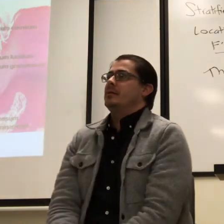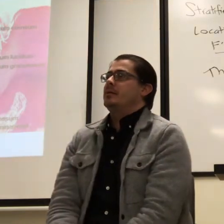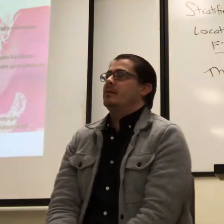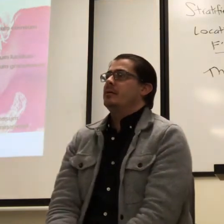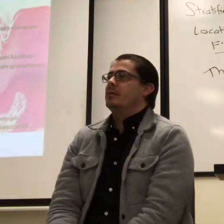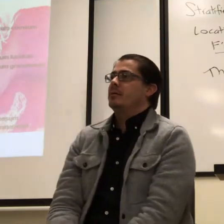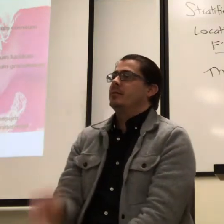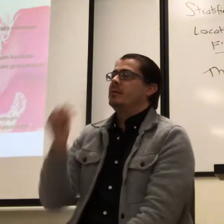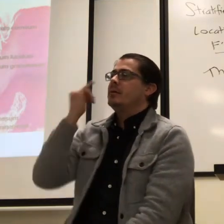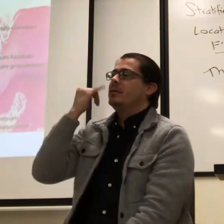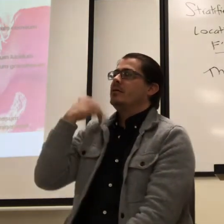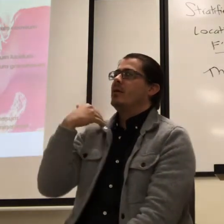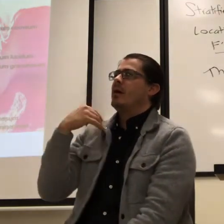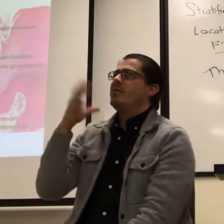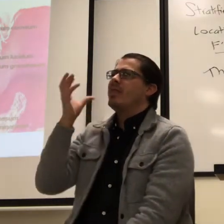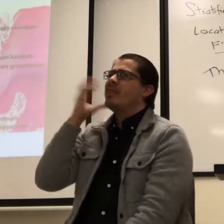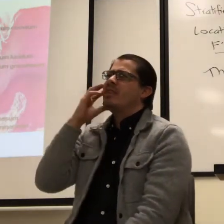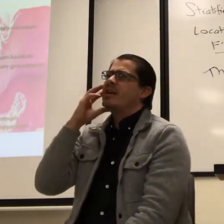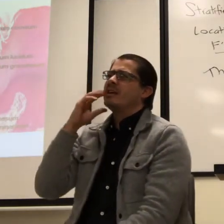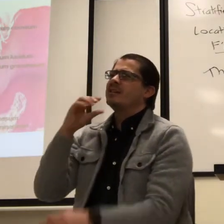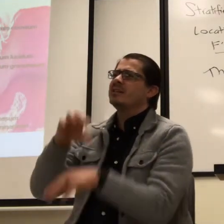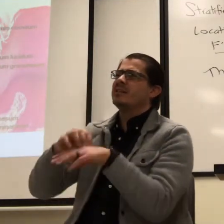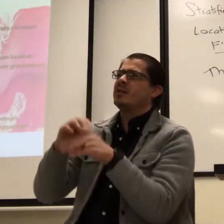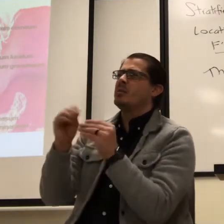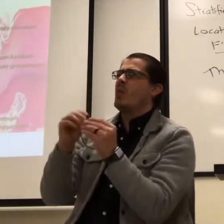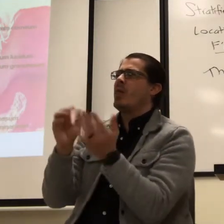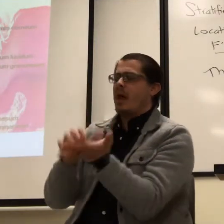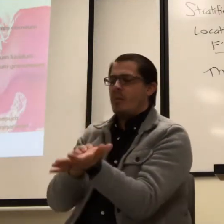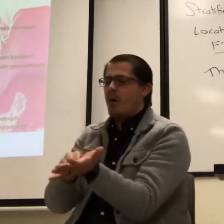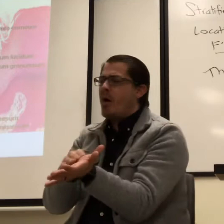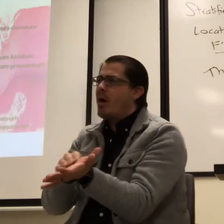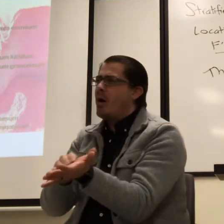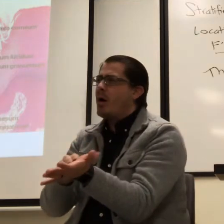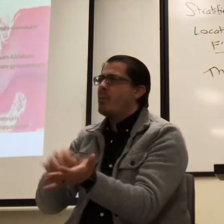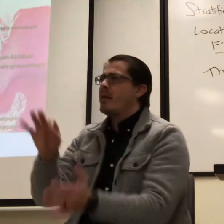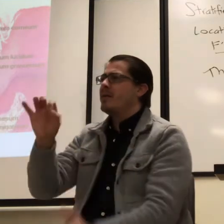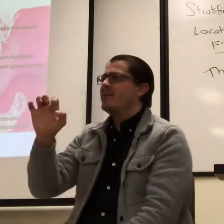You have thick skin, more so especially palms, sole of the feet.